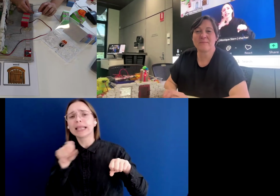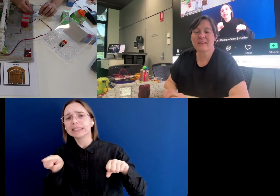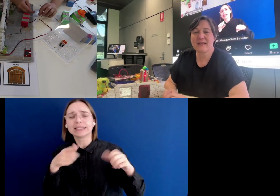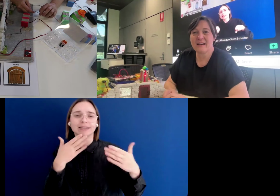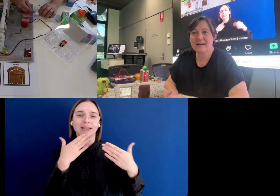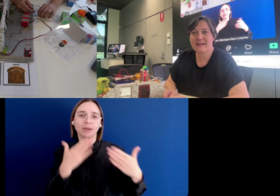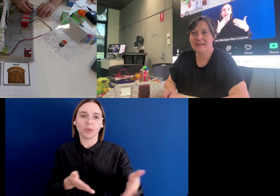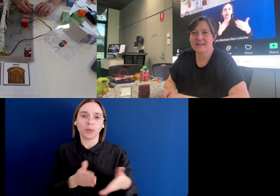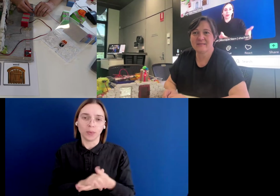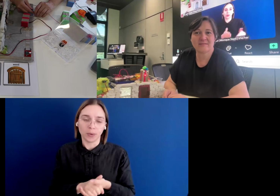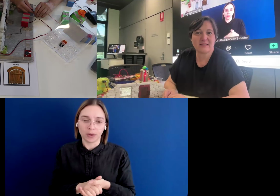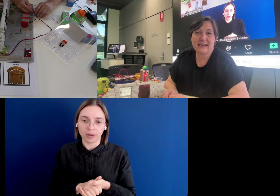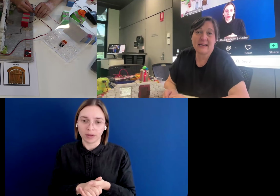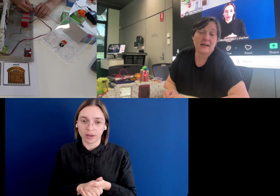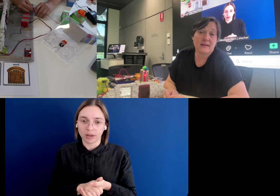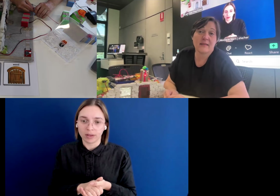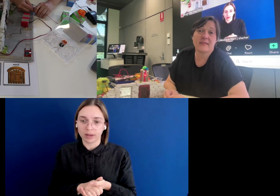And